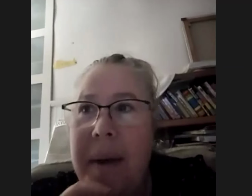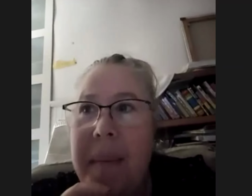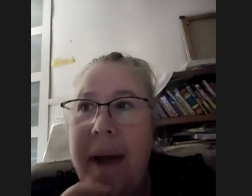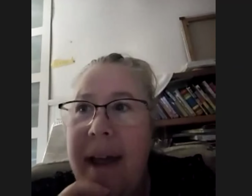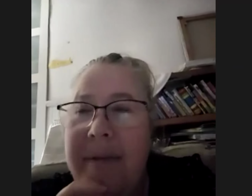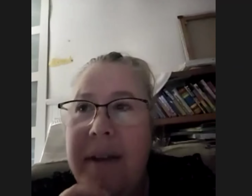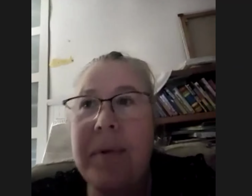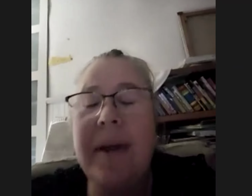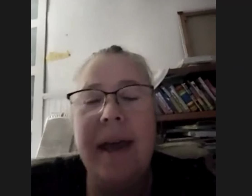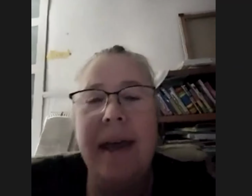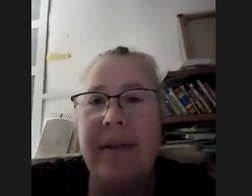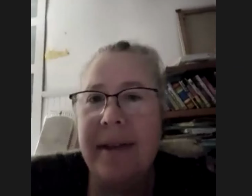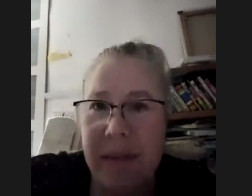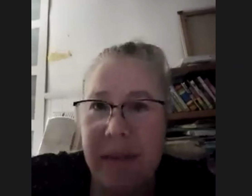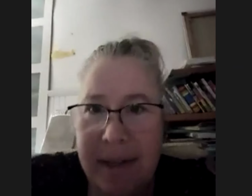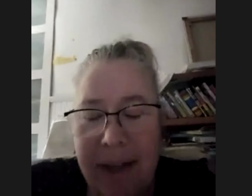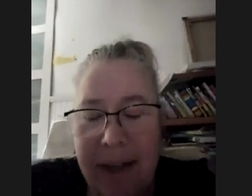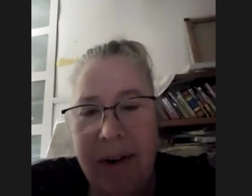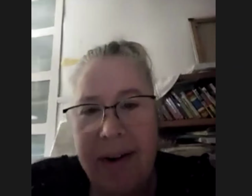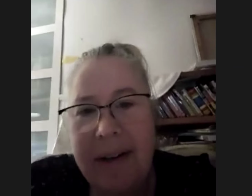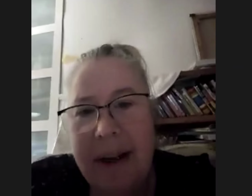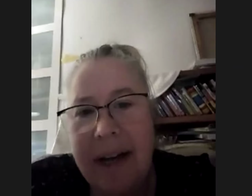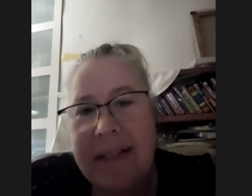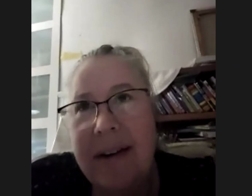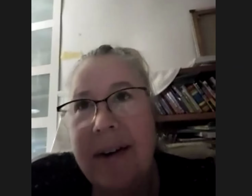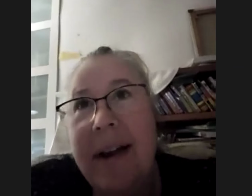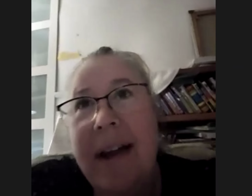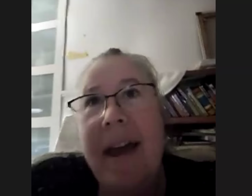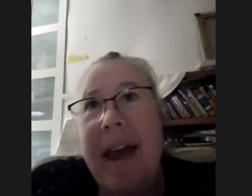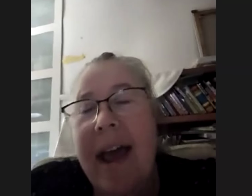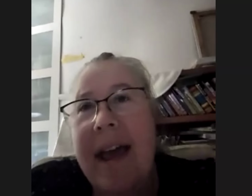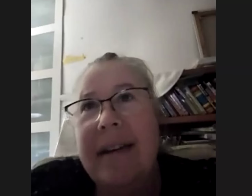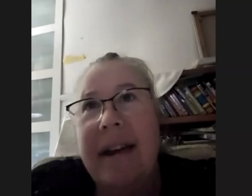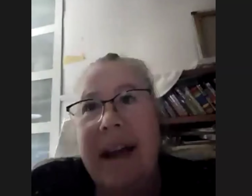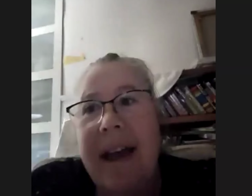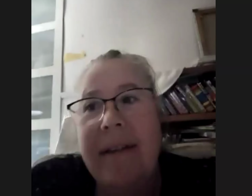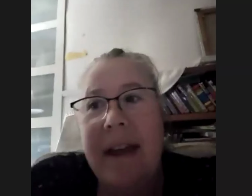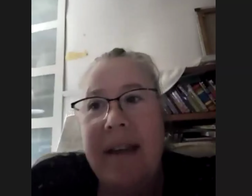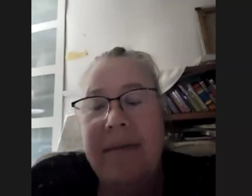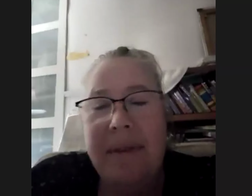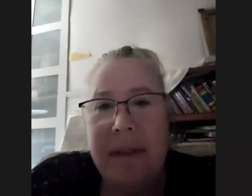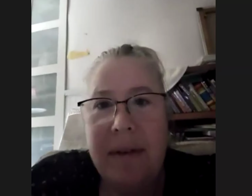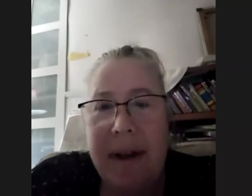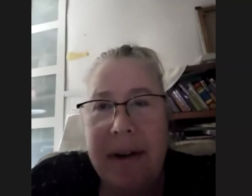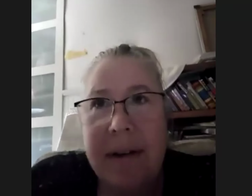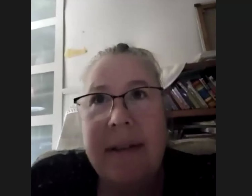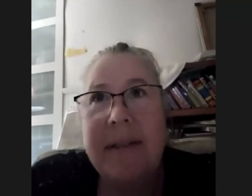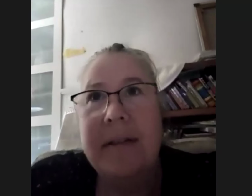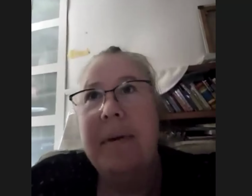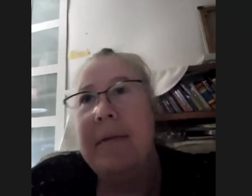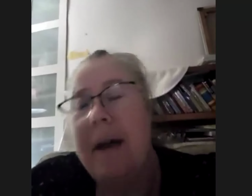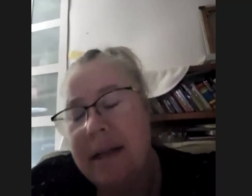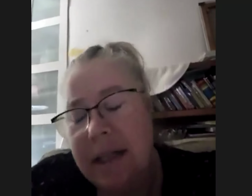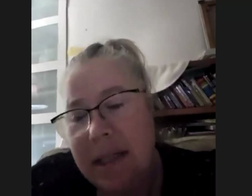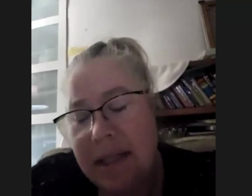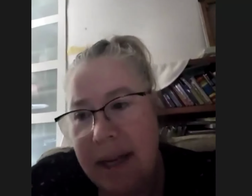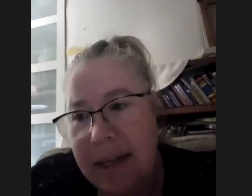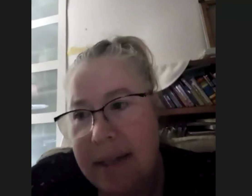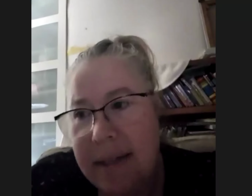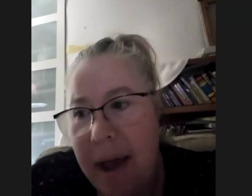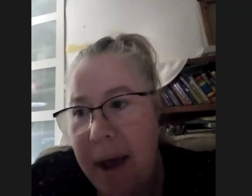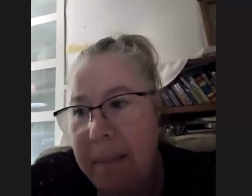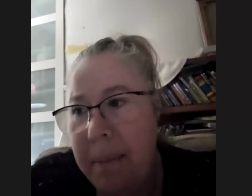system. I have a pre-Ker that's going into kindergarten next year, and I have a 5th grader that's going to be rising